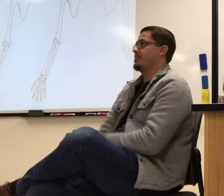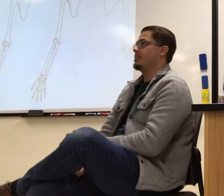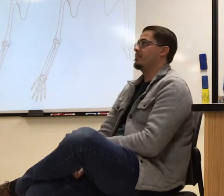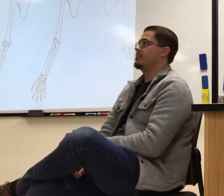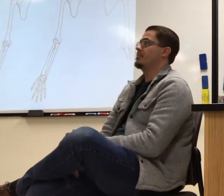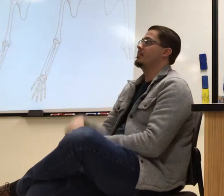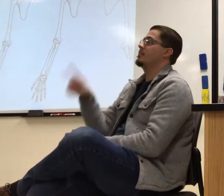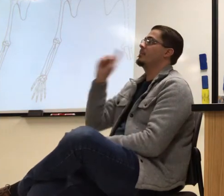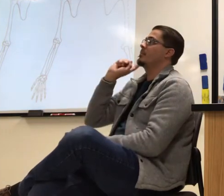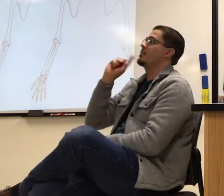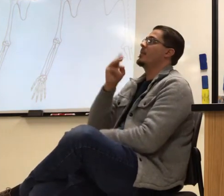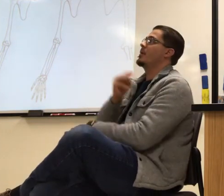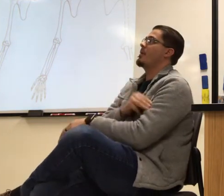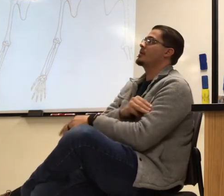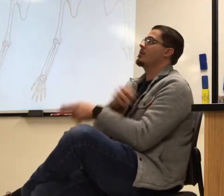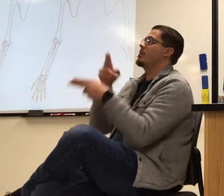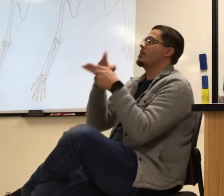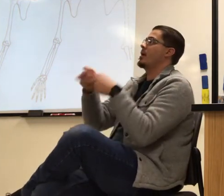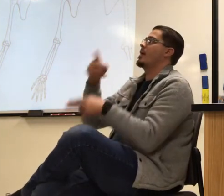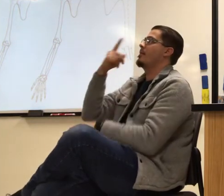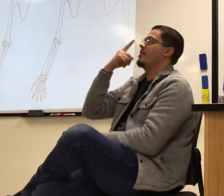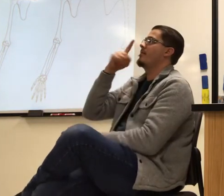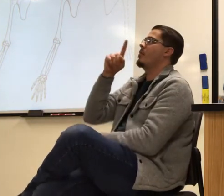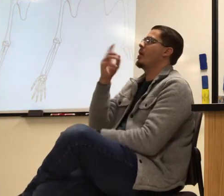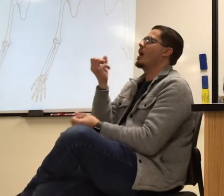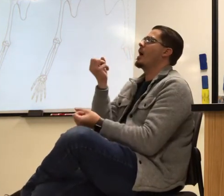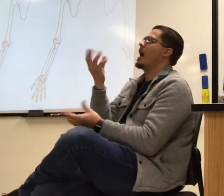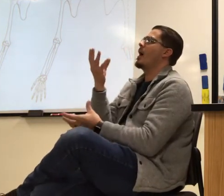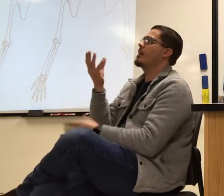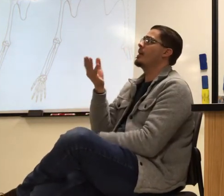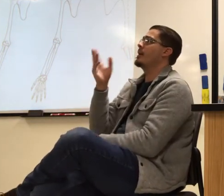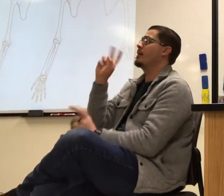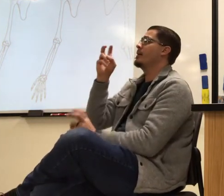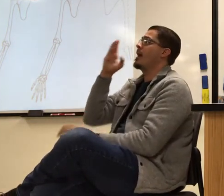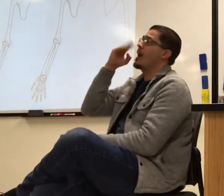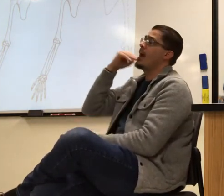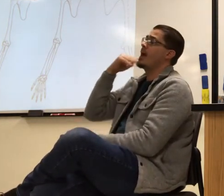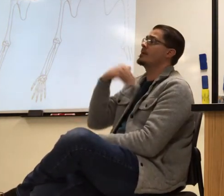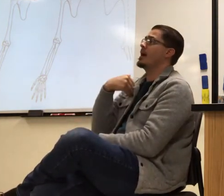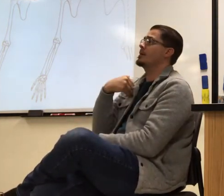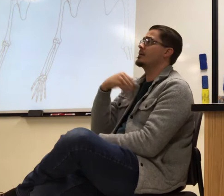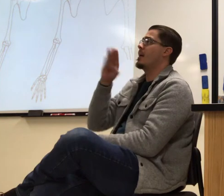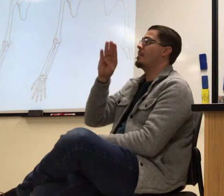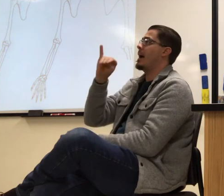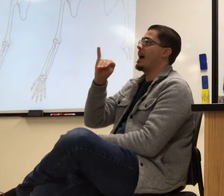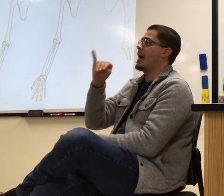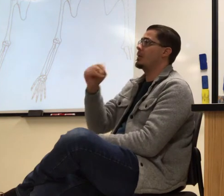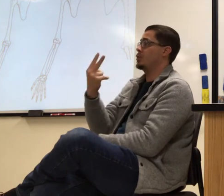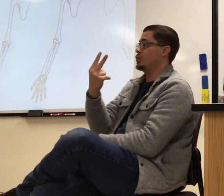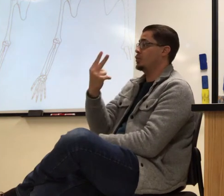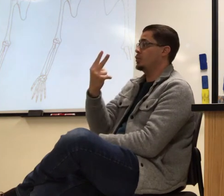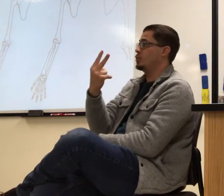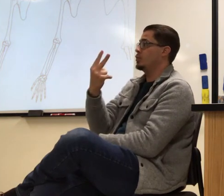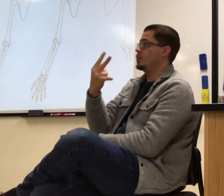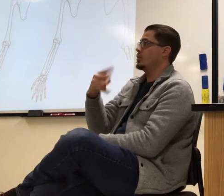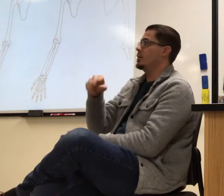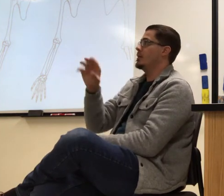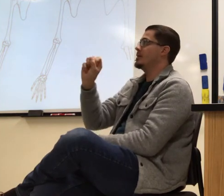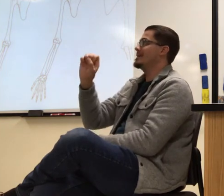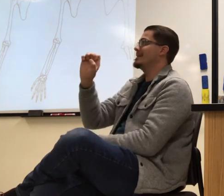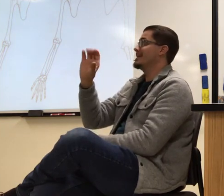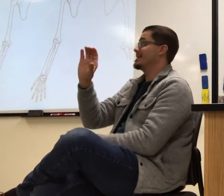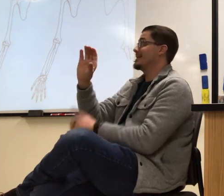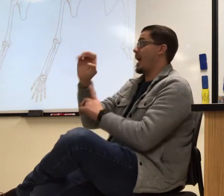Here's a muscle named for how many heads it has. Two. Bi means two. Seps means cephalos, means